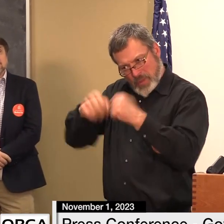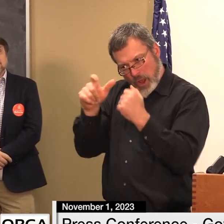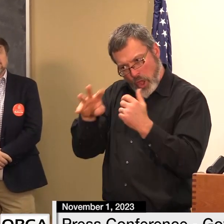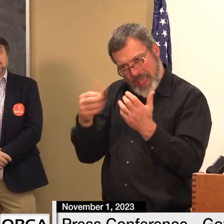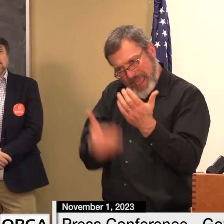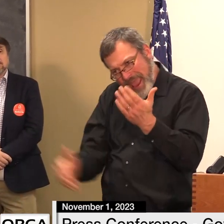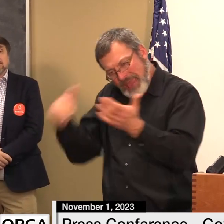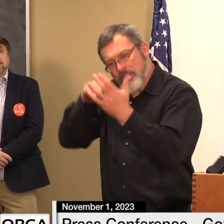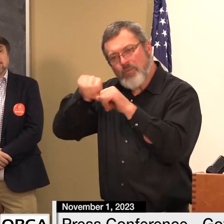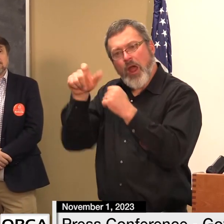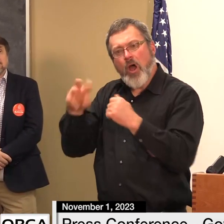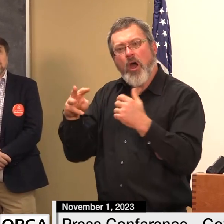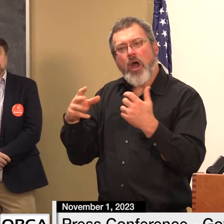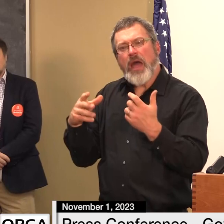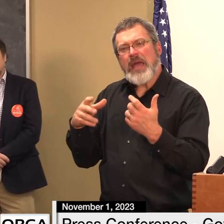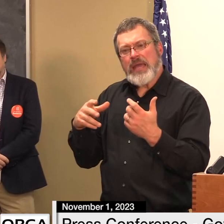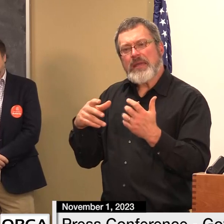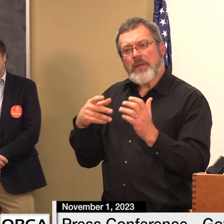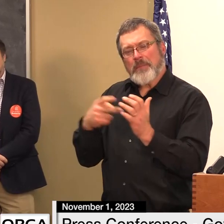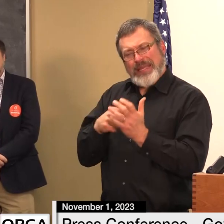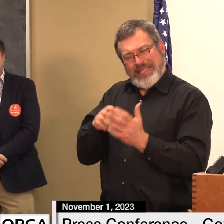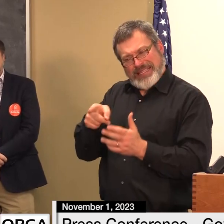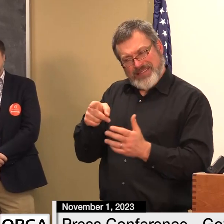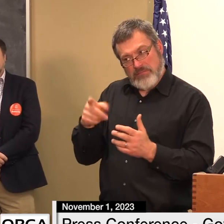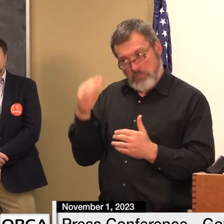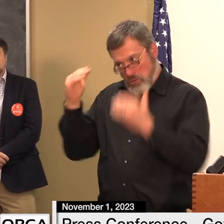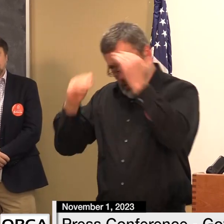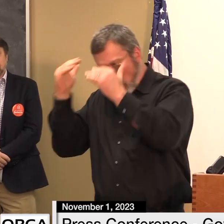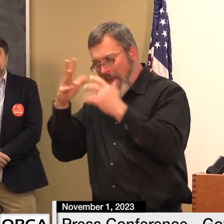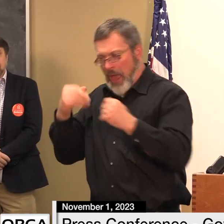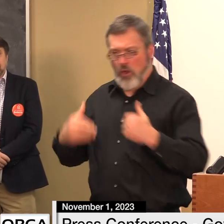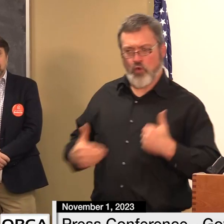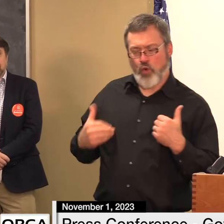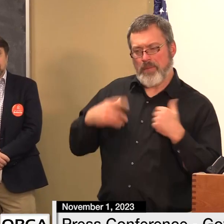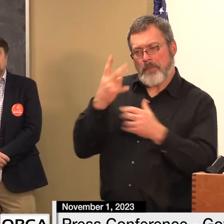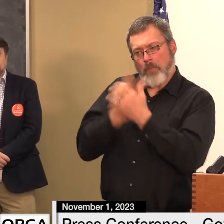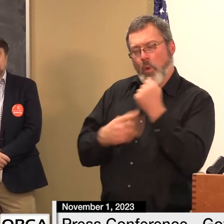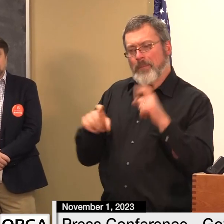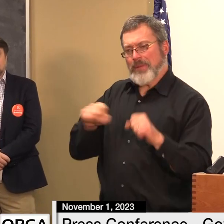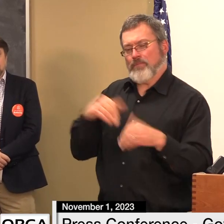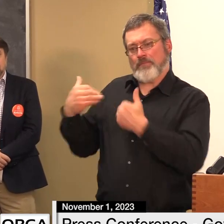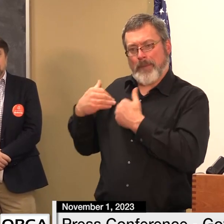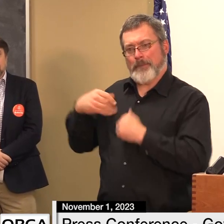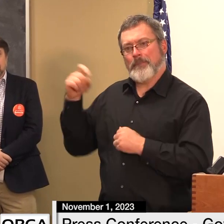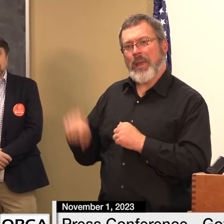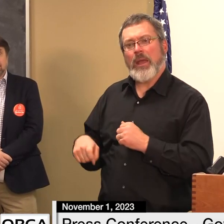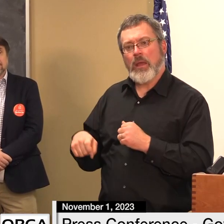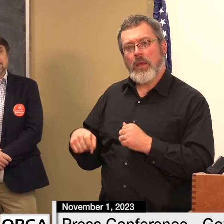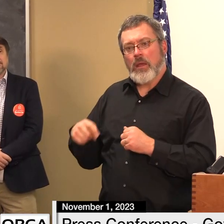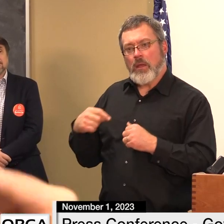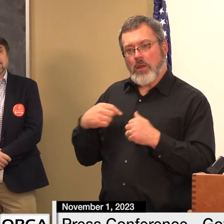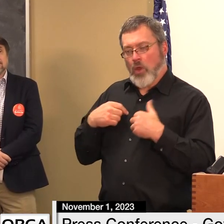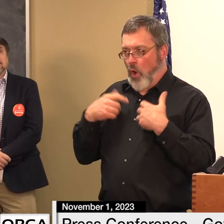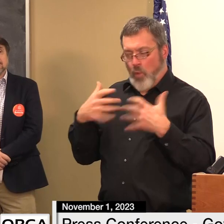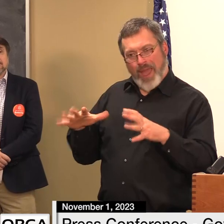accountable. Some of our youth need to be held accountable so that we don't create another